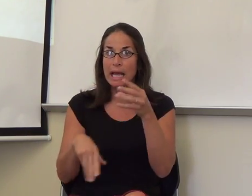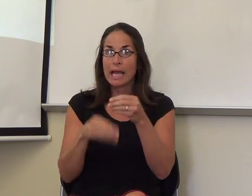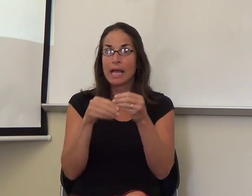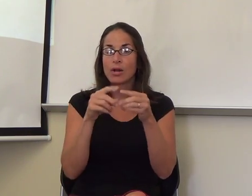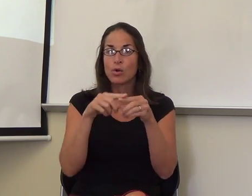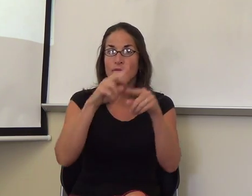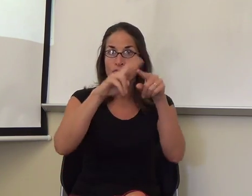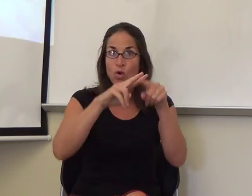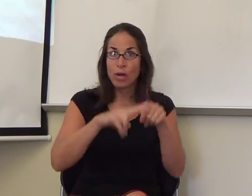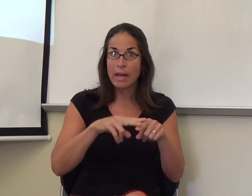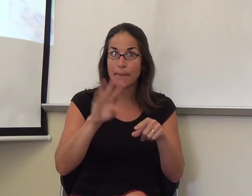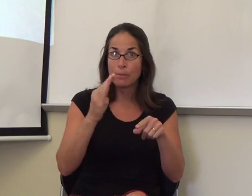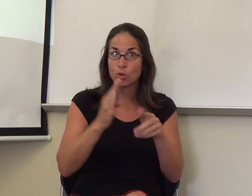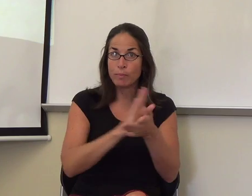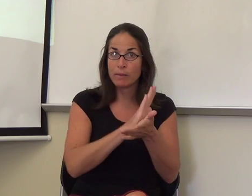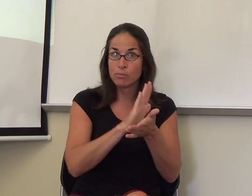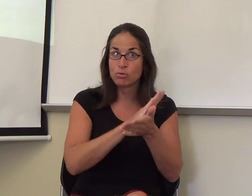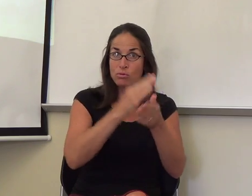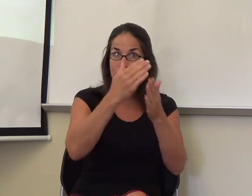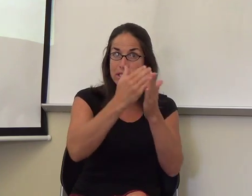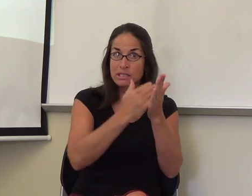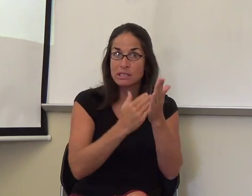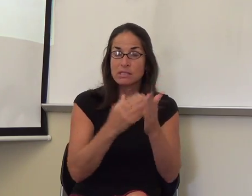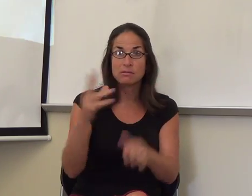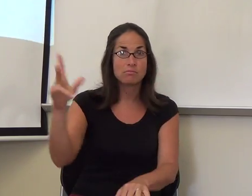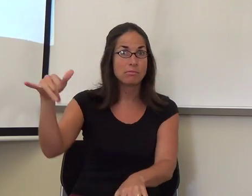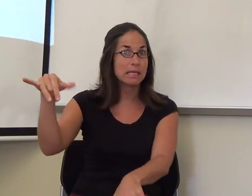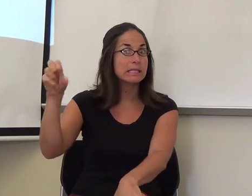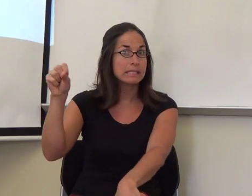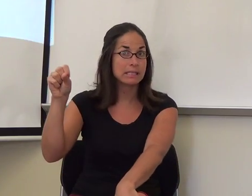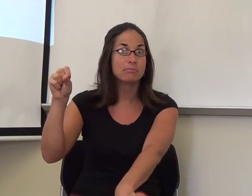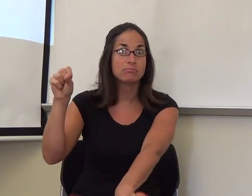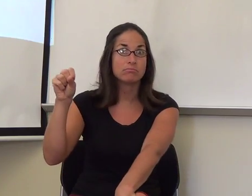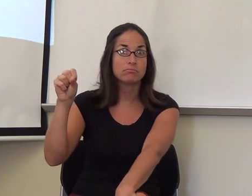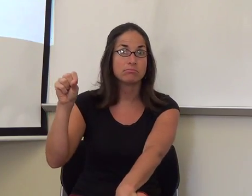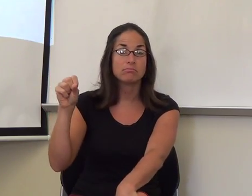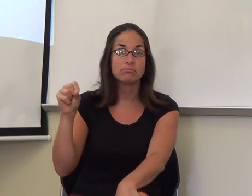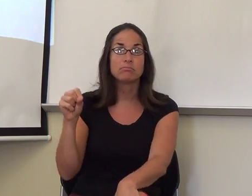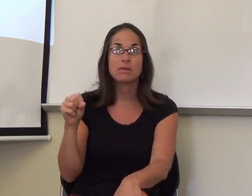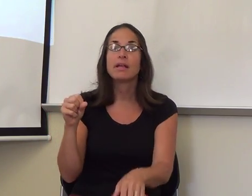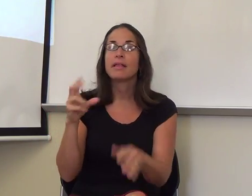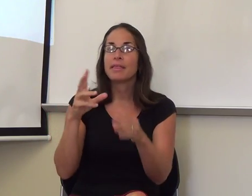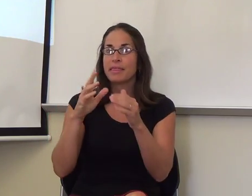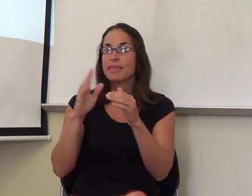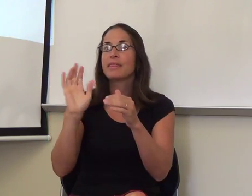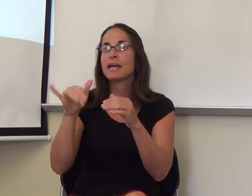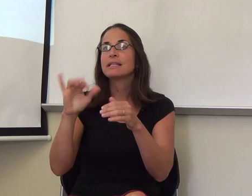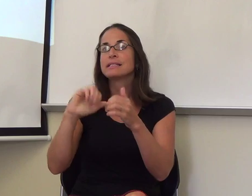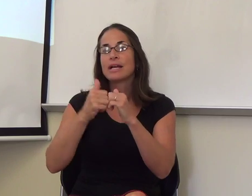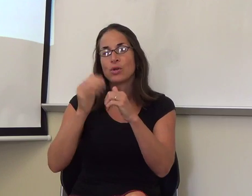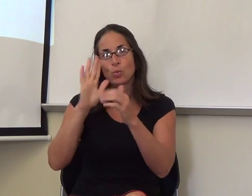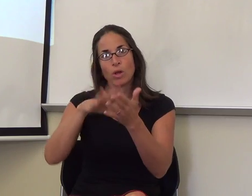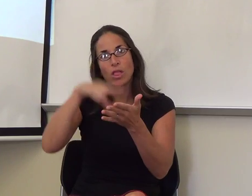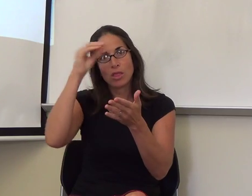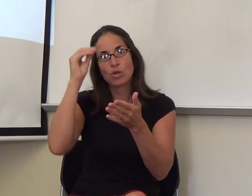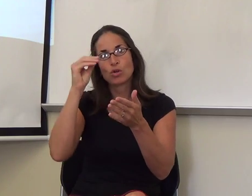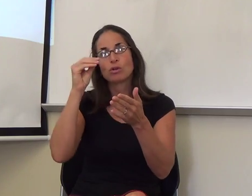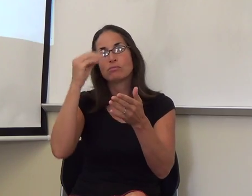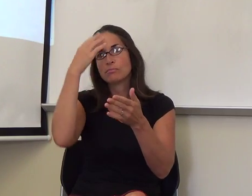the Yes, meaning of that word give? exactly, yeah. Okay, because I'm gonna need This is how you're going to learn. This is just doing it once and